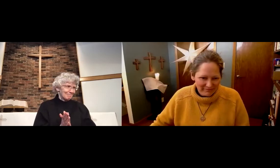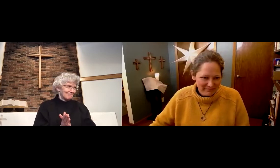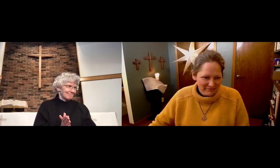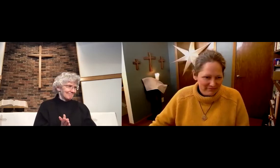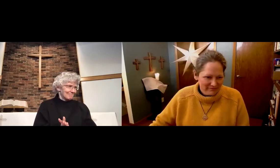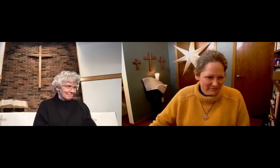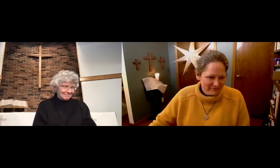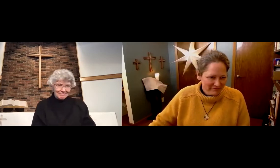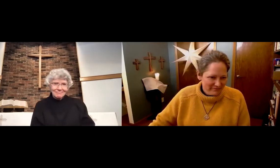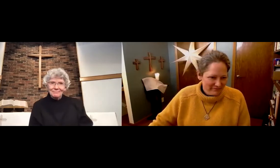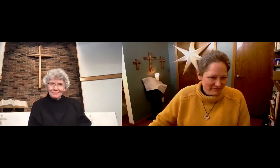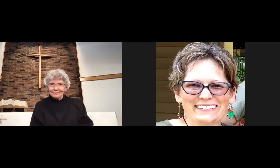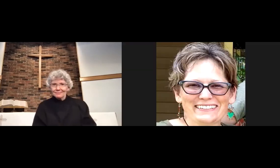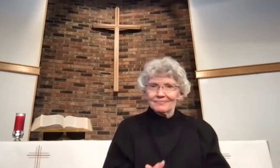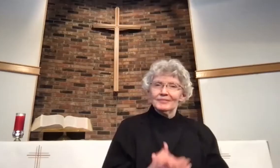Amen.